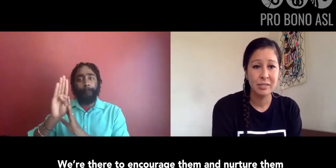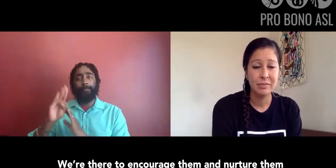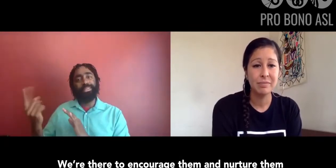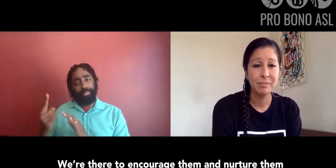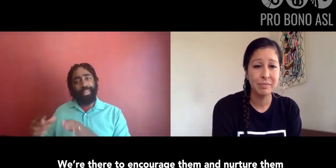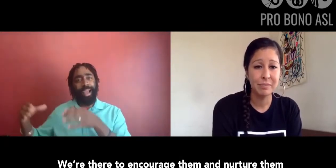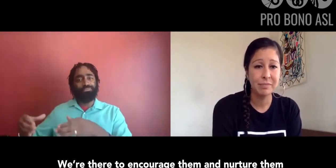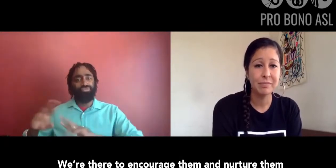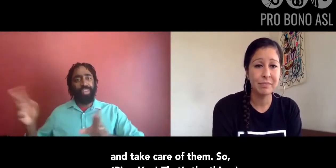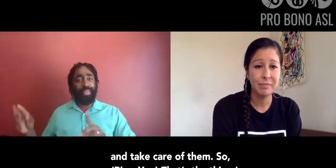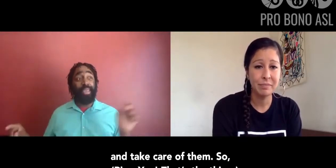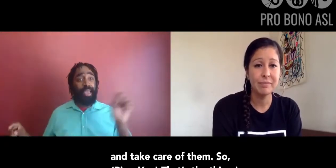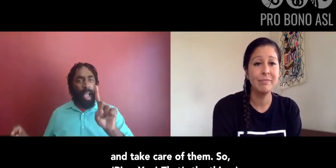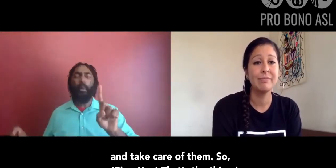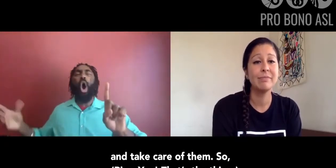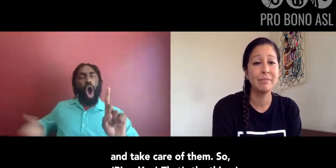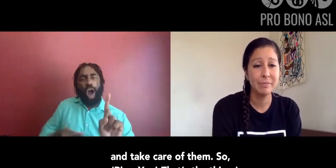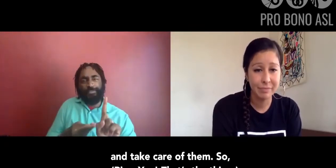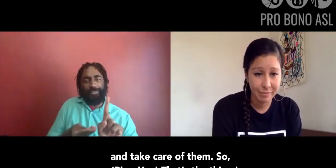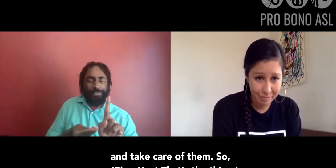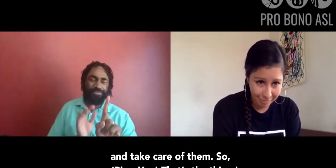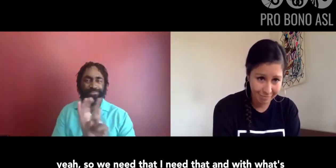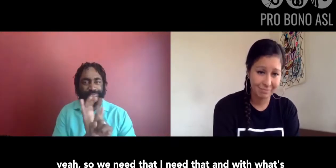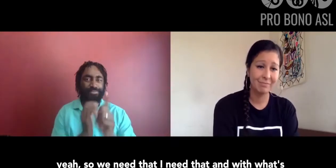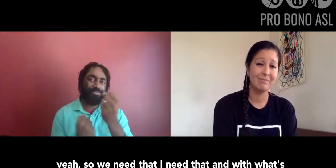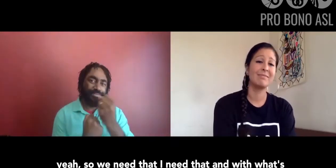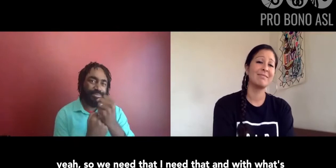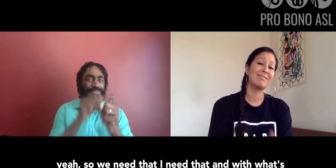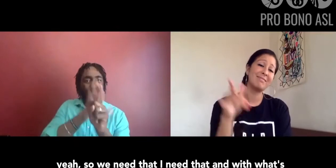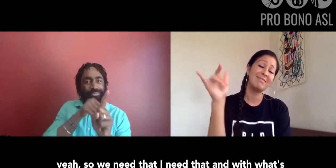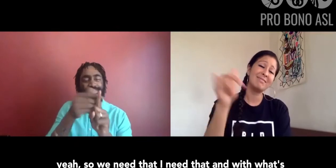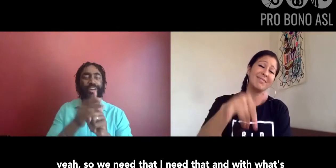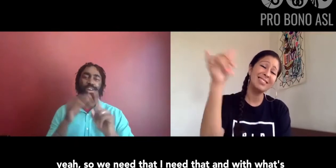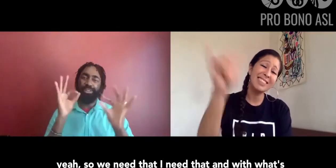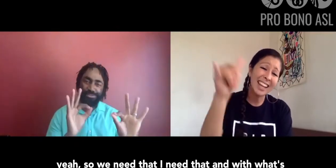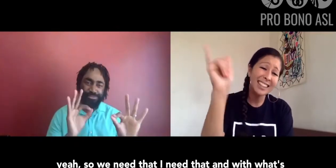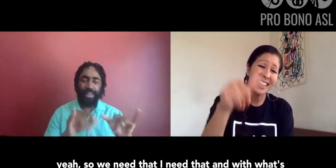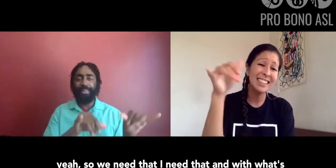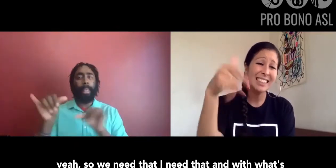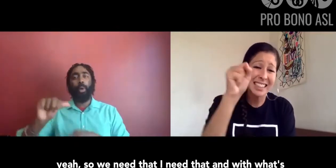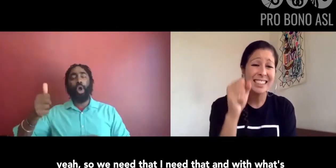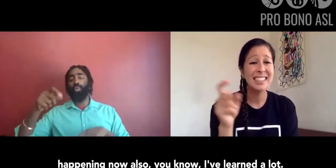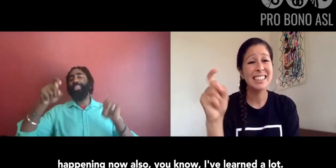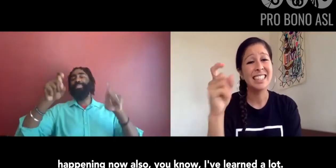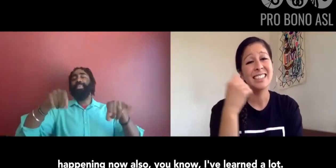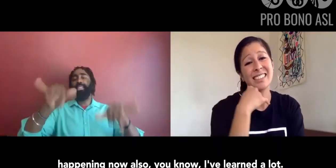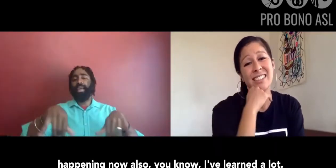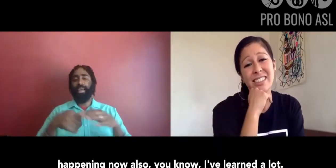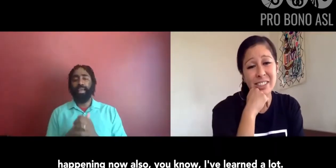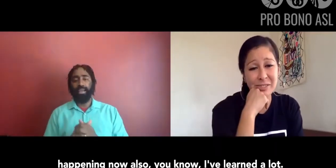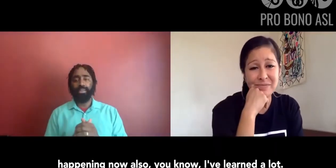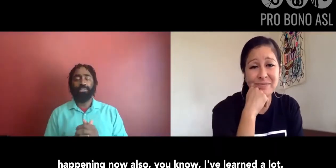encourage them and nurture them and take care of them. Yes, that's the thing. So so we need that. And with what's happening